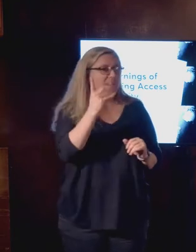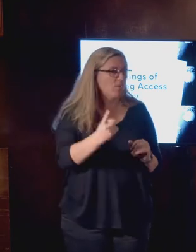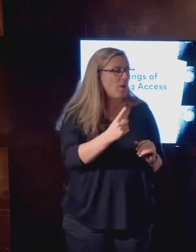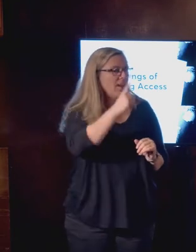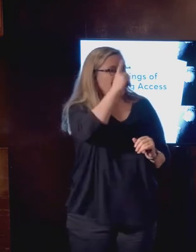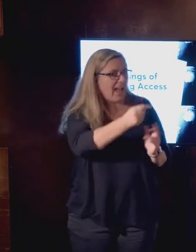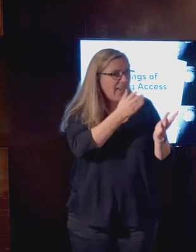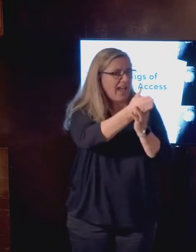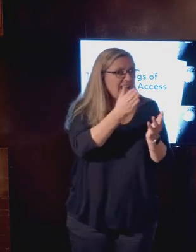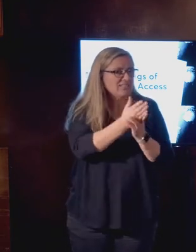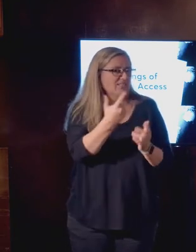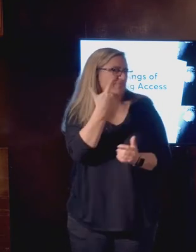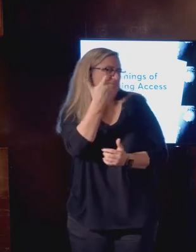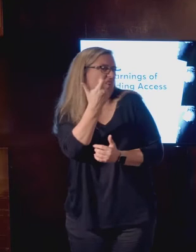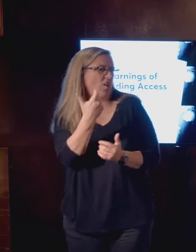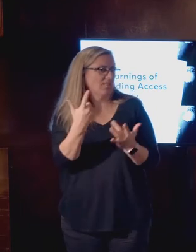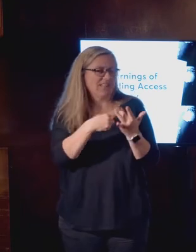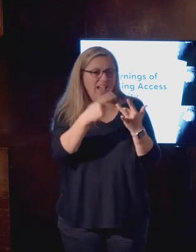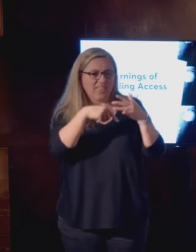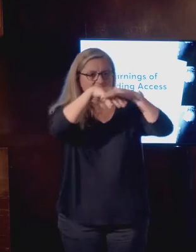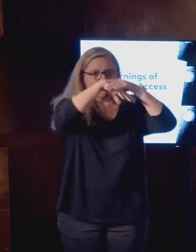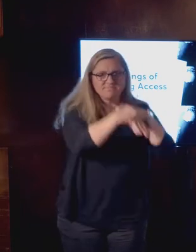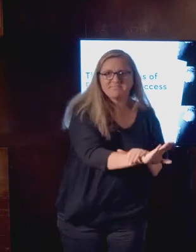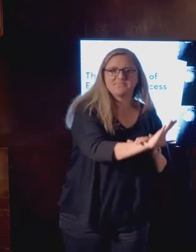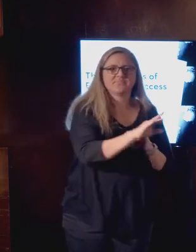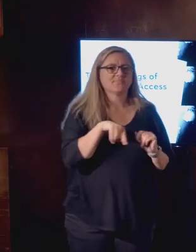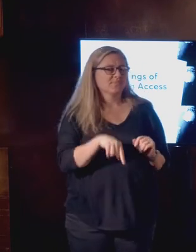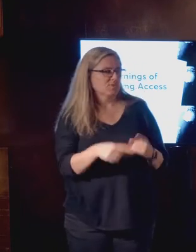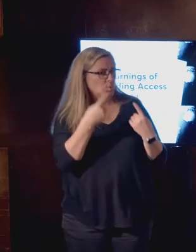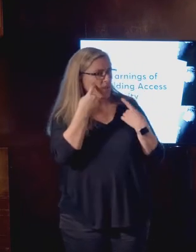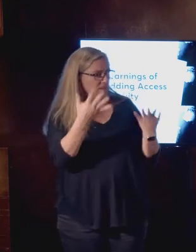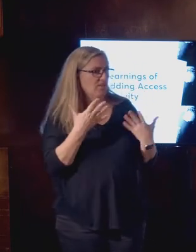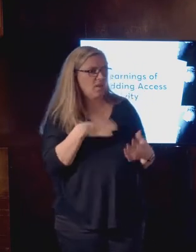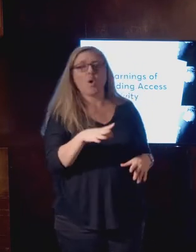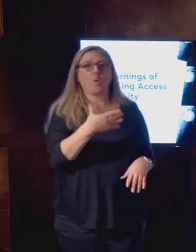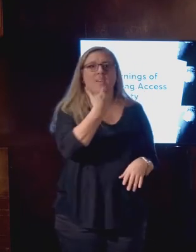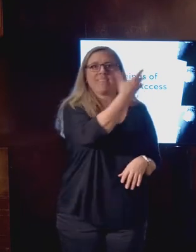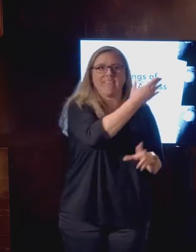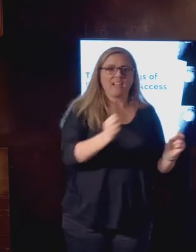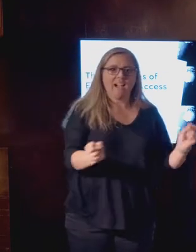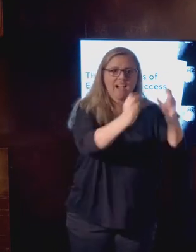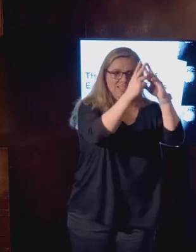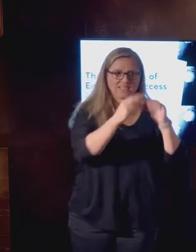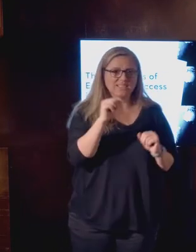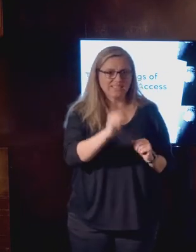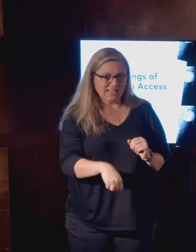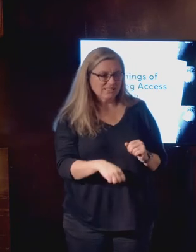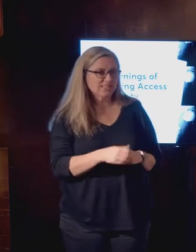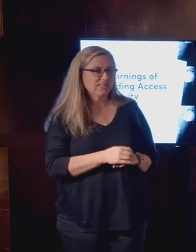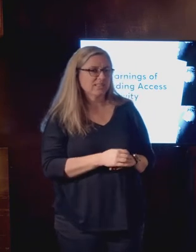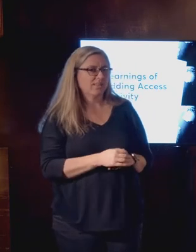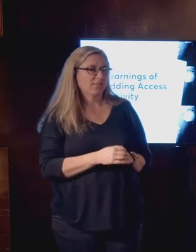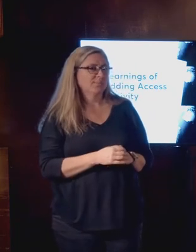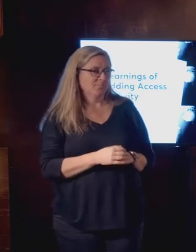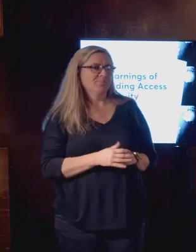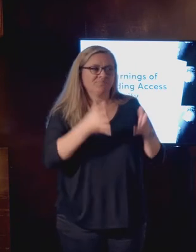access to that and just find another entry point to the show. Yeah, I do want to thank the Art Centre at this point, because we did have